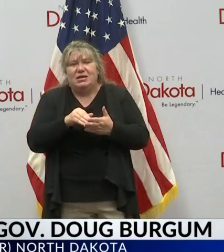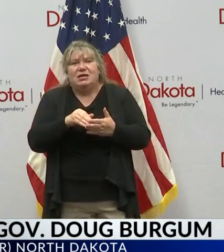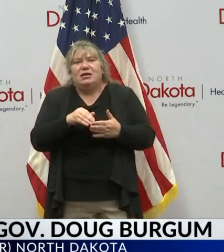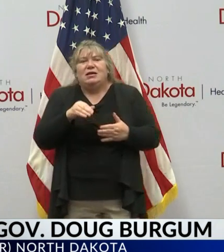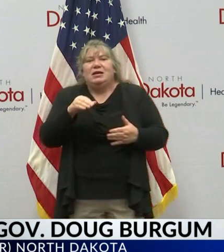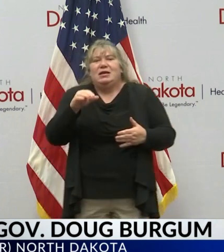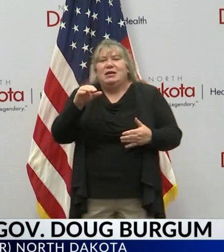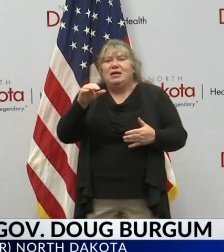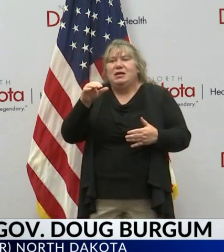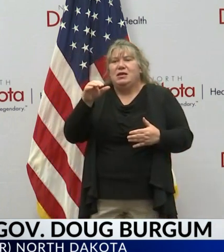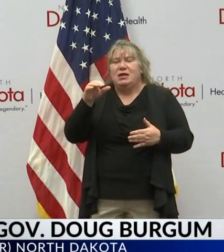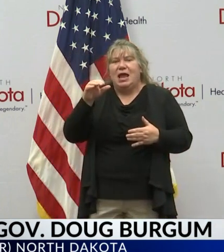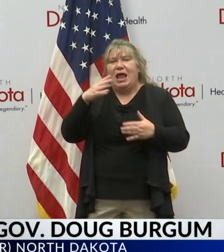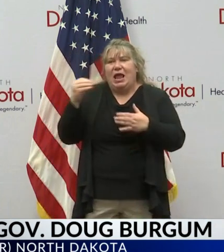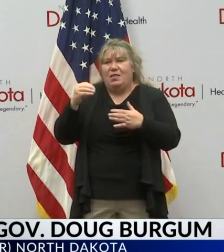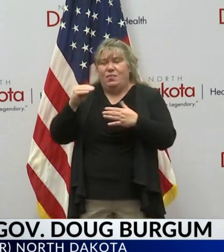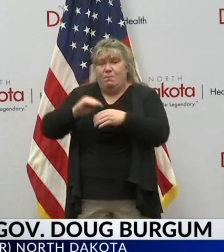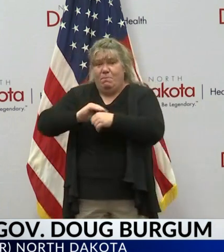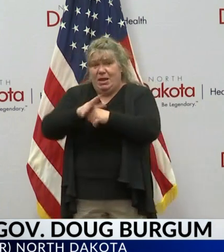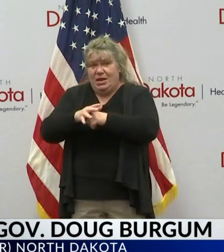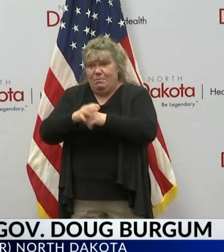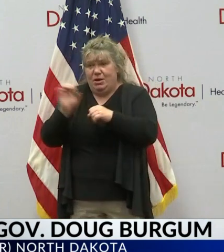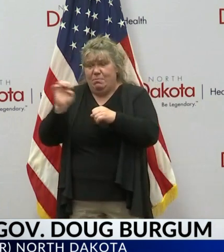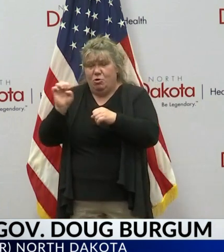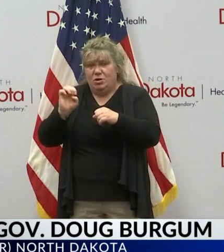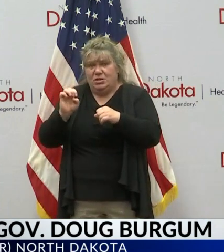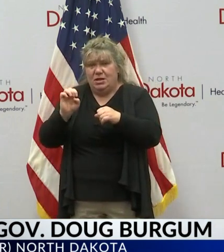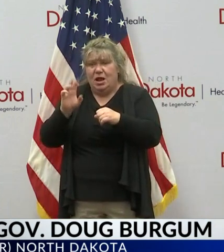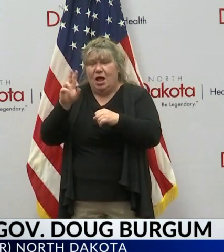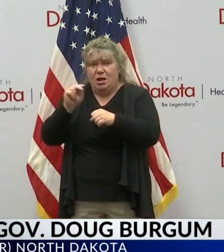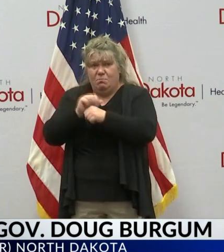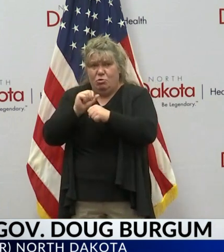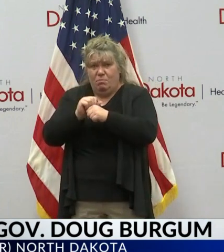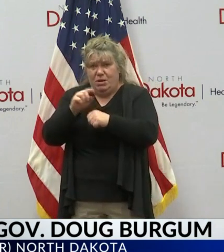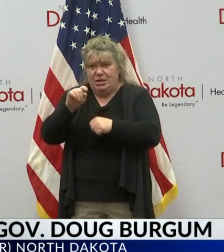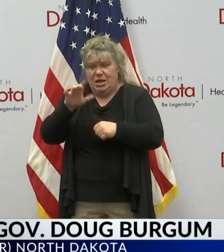10,099.42. And the pandemic emergency unemployment claims,